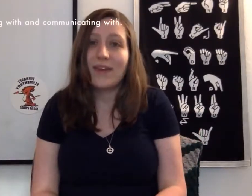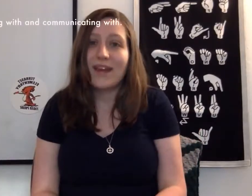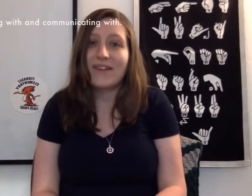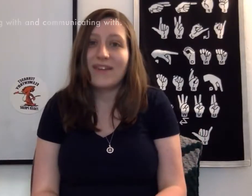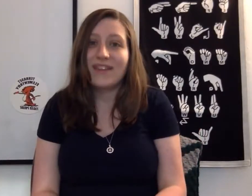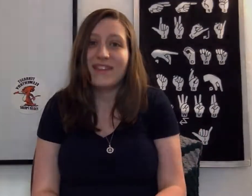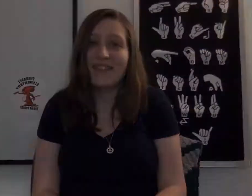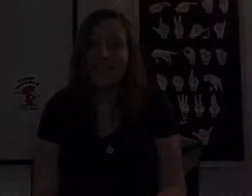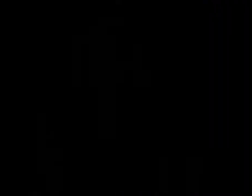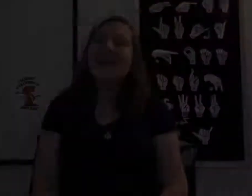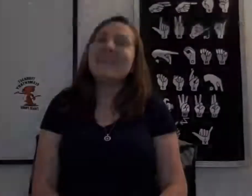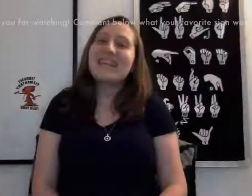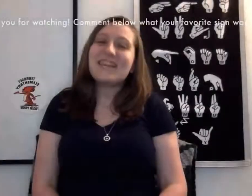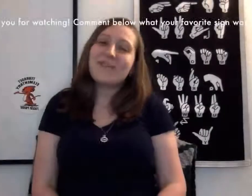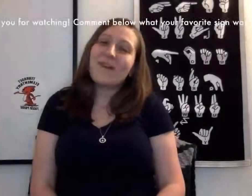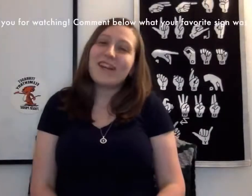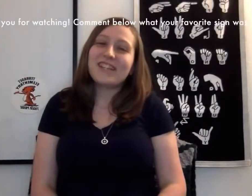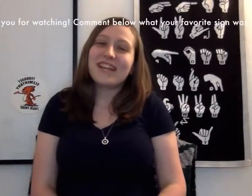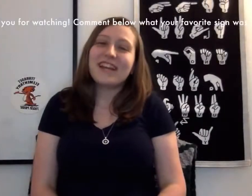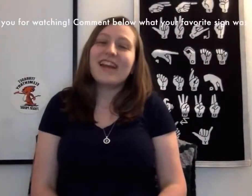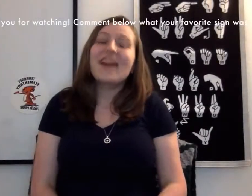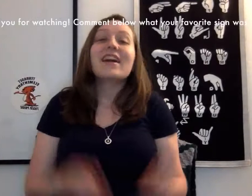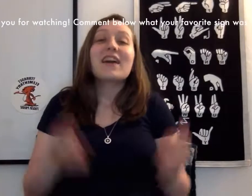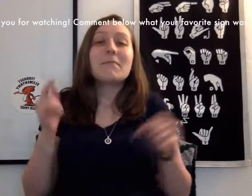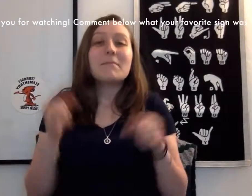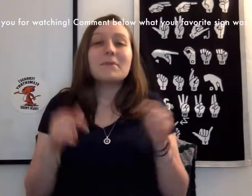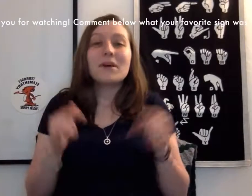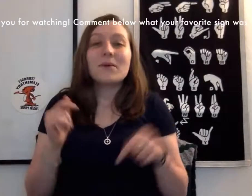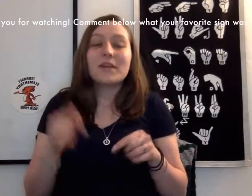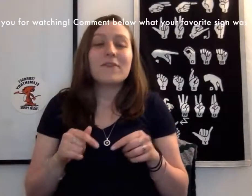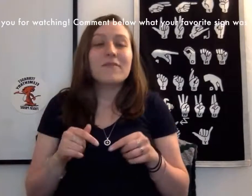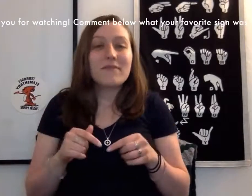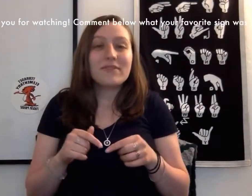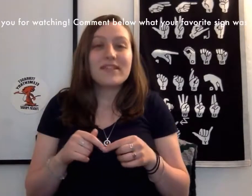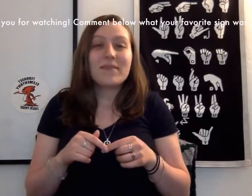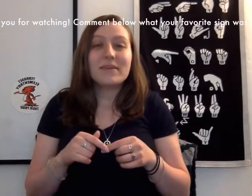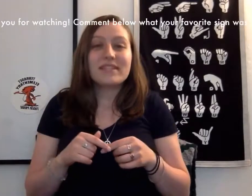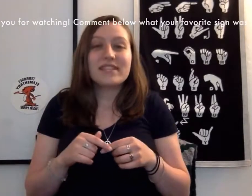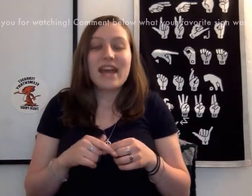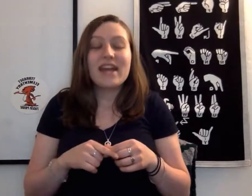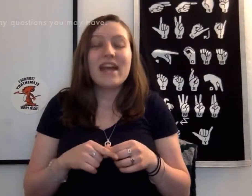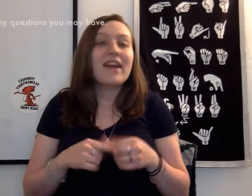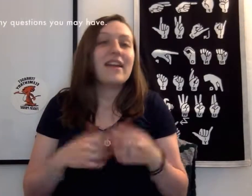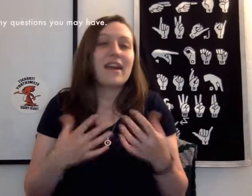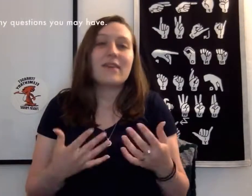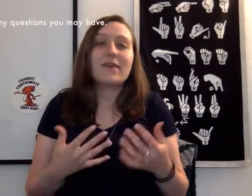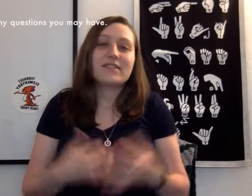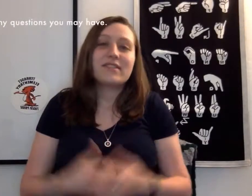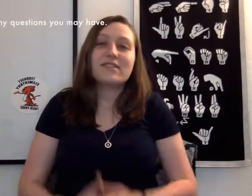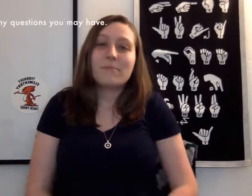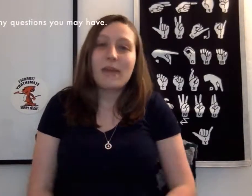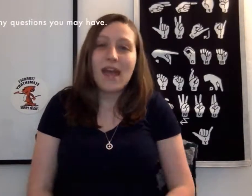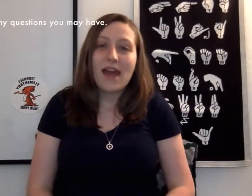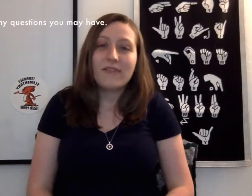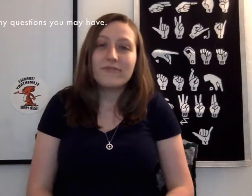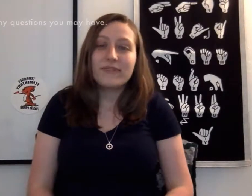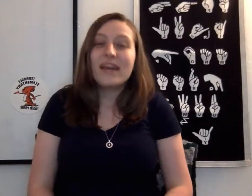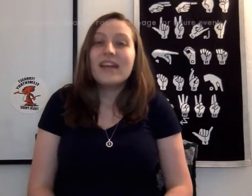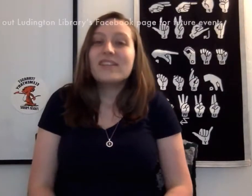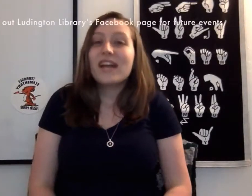with. Thank you for watching. Comment below what your favorite sign was today and any questions you may have. Check out